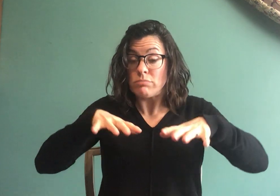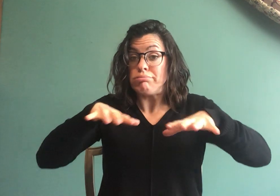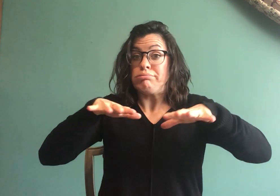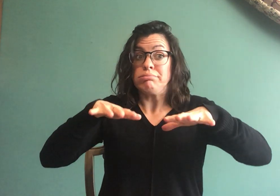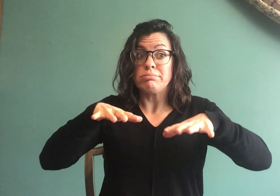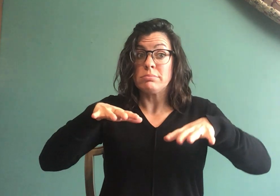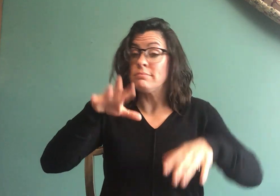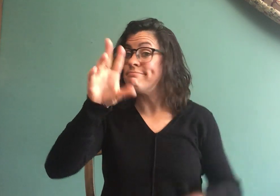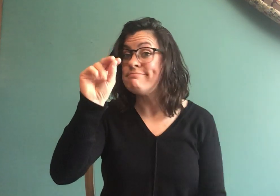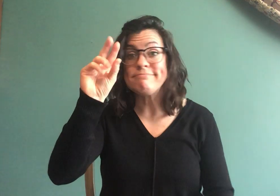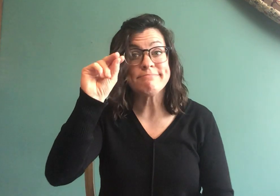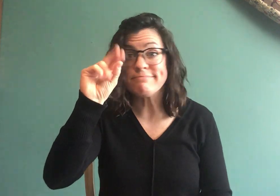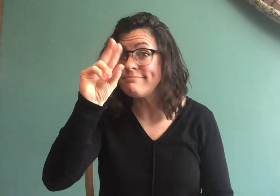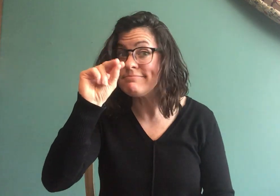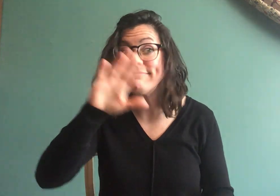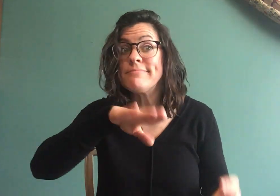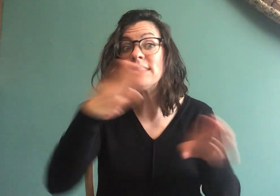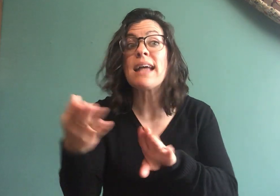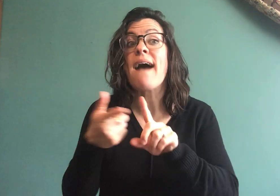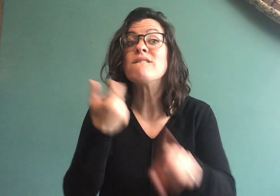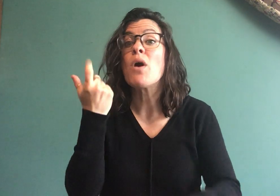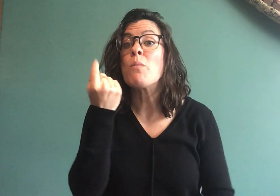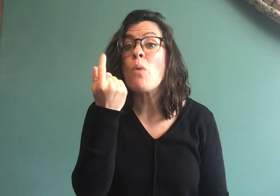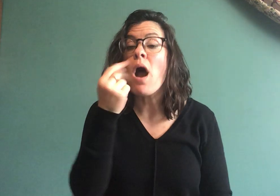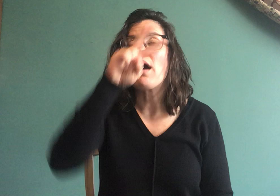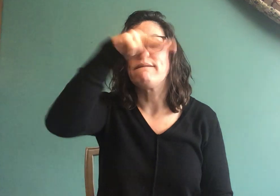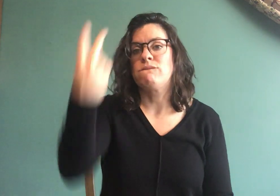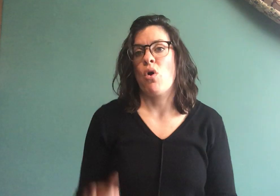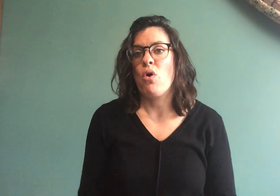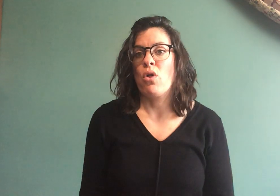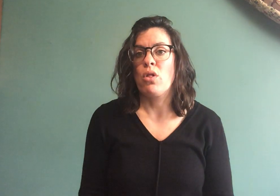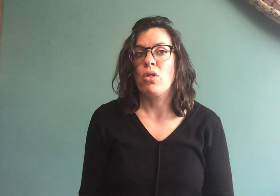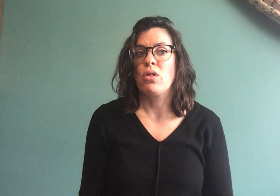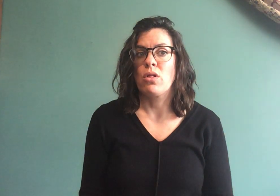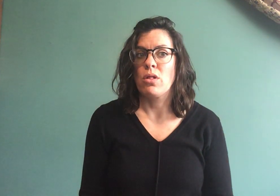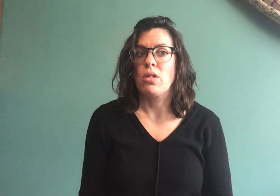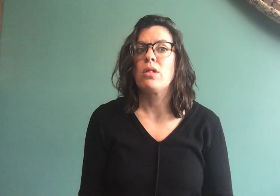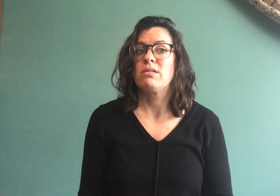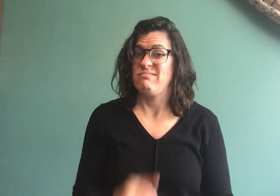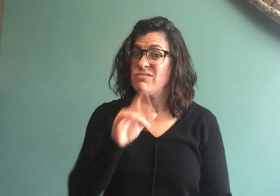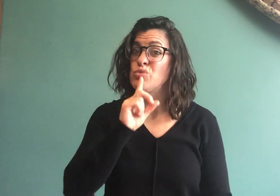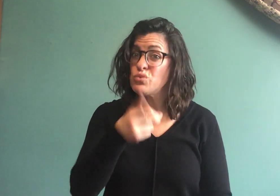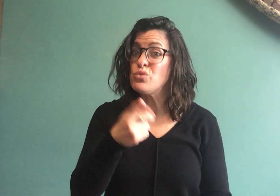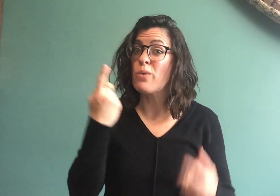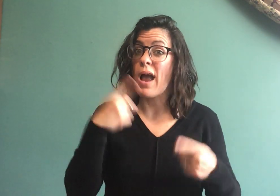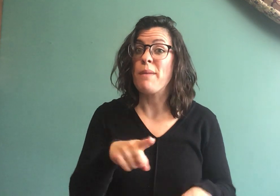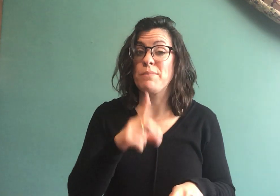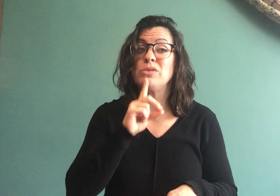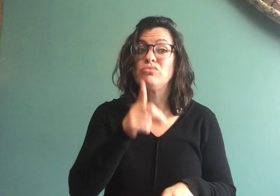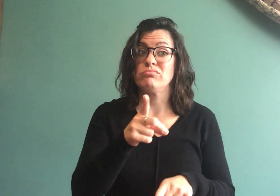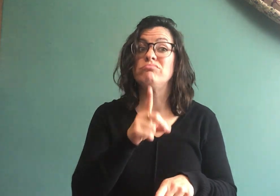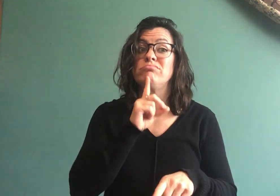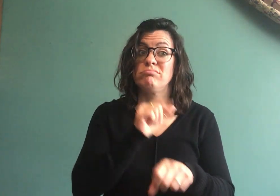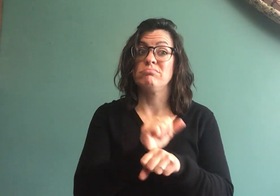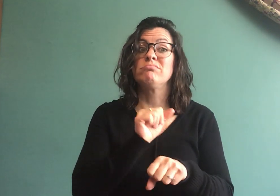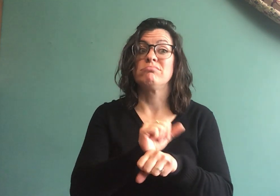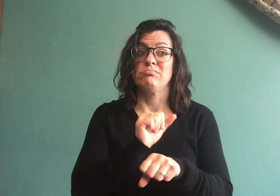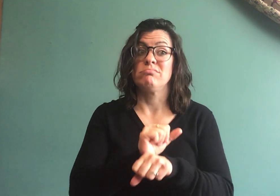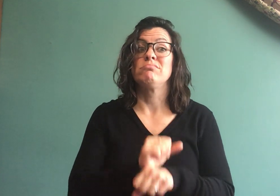Okay, true story. And he had a 3-year-old little girl at home. That sucks, don't it? But